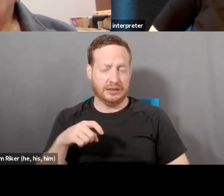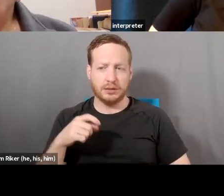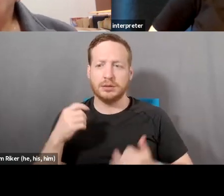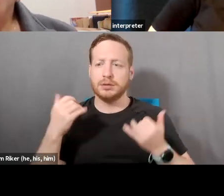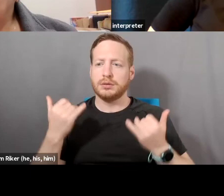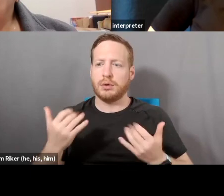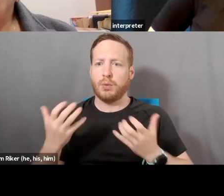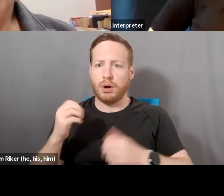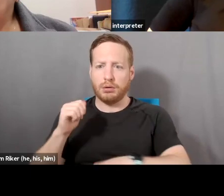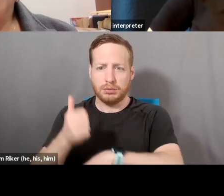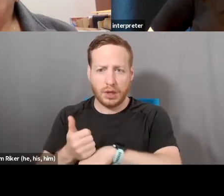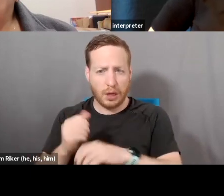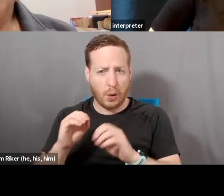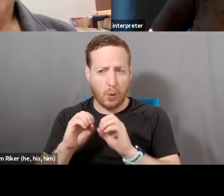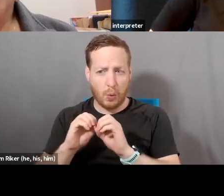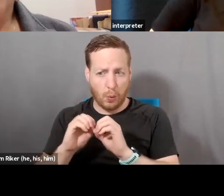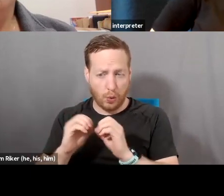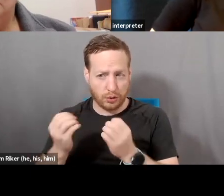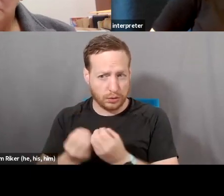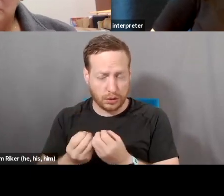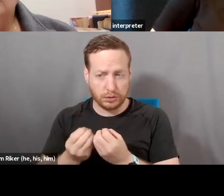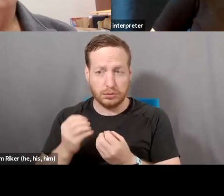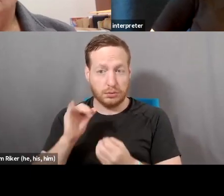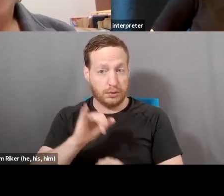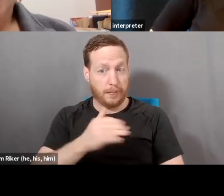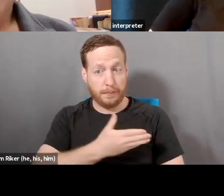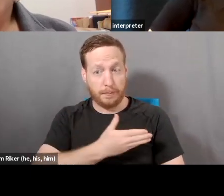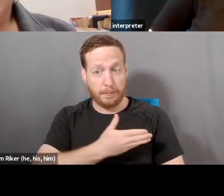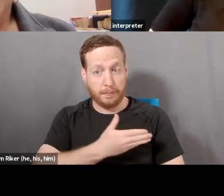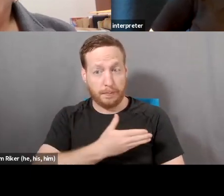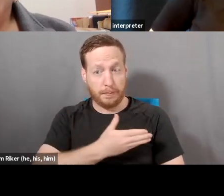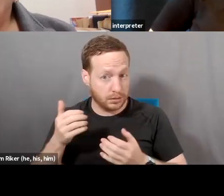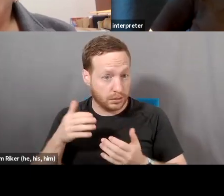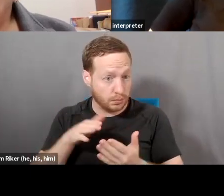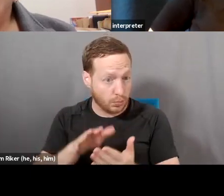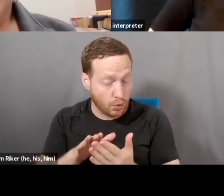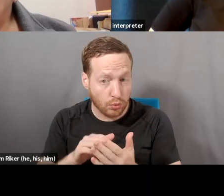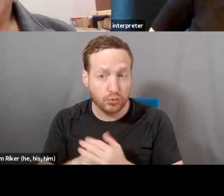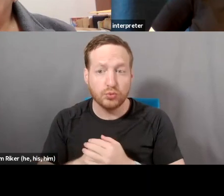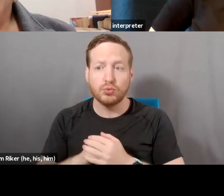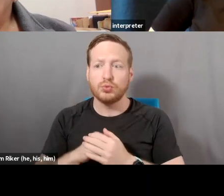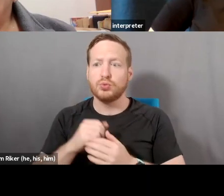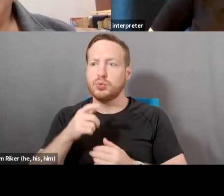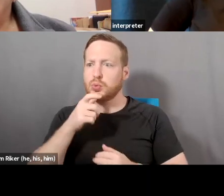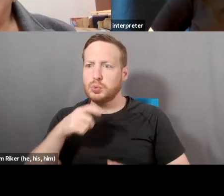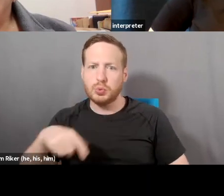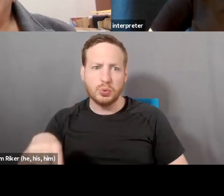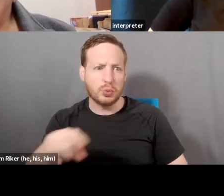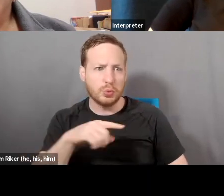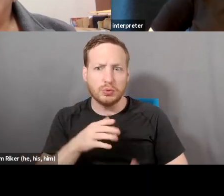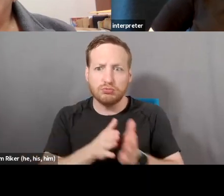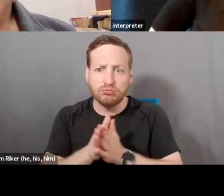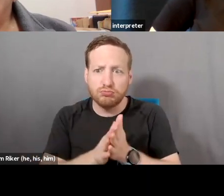already identified some needs in the state, and we're thinking about setting up an organization. And is that the